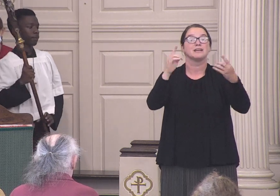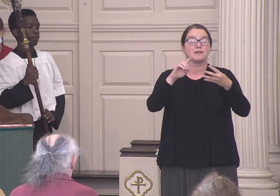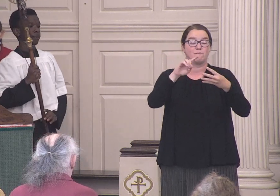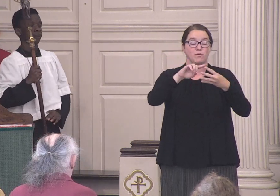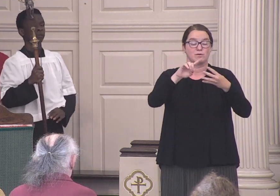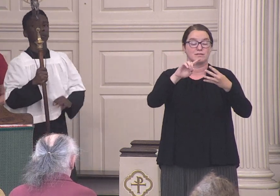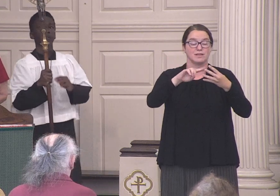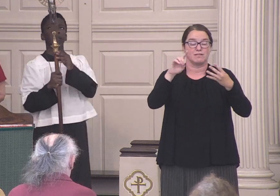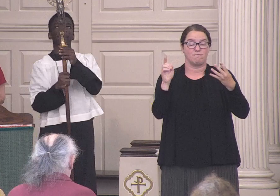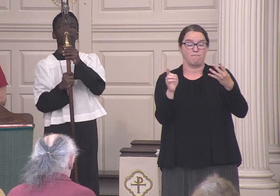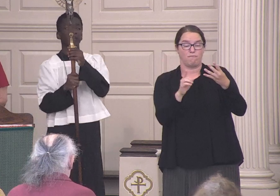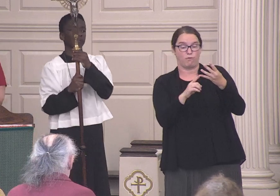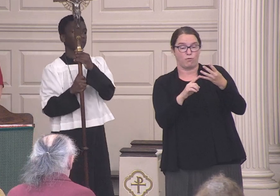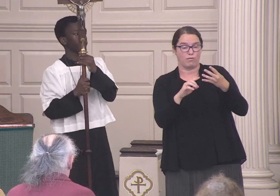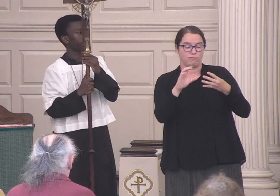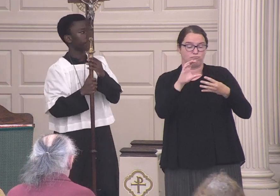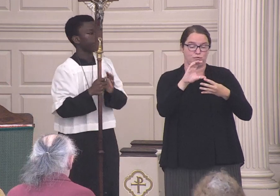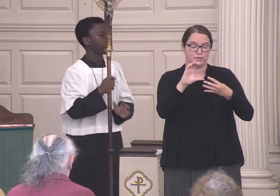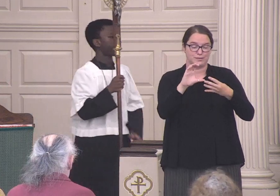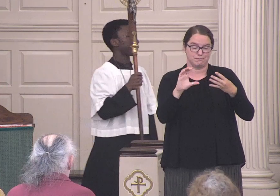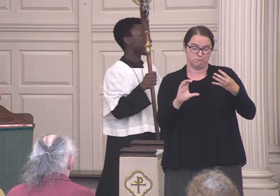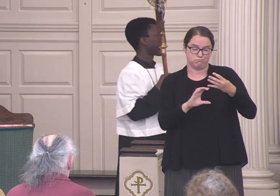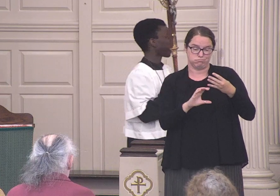1, 2, and 4.